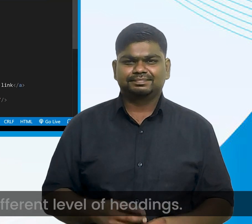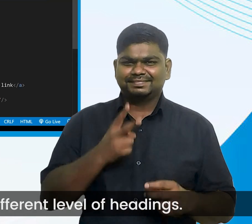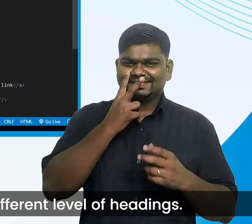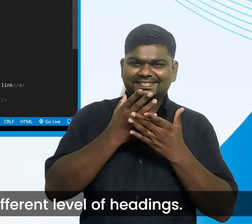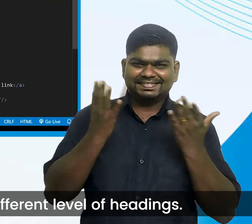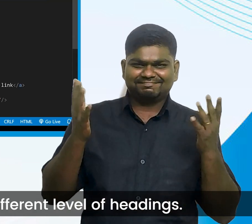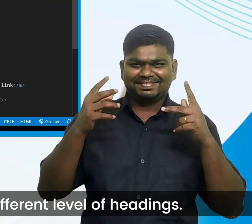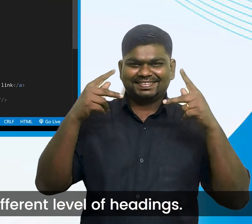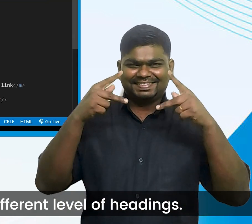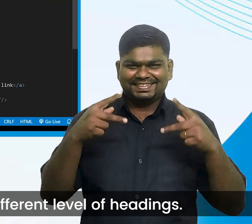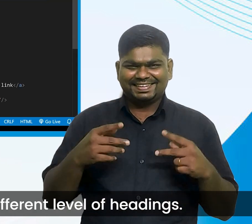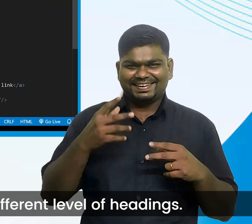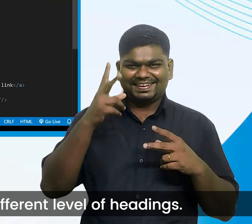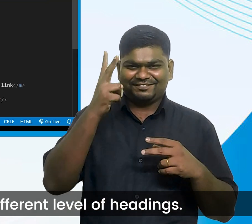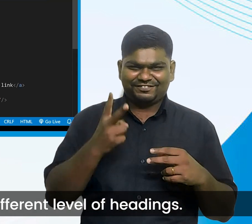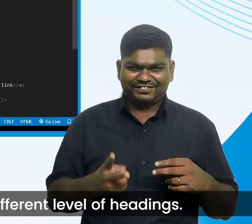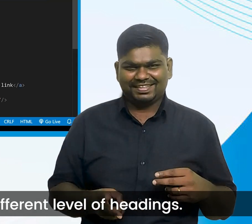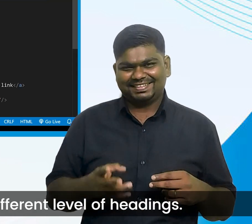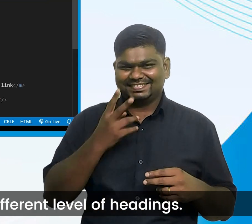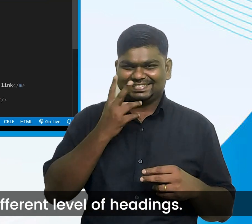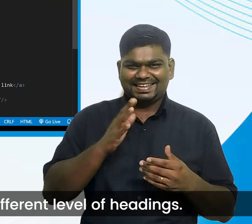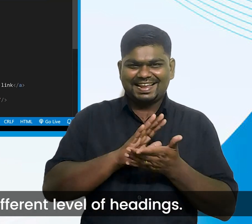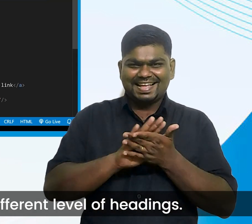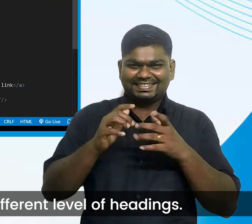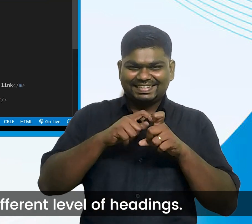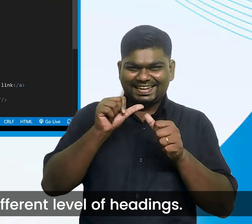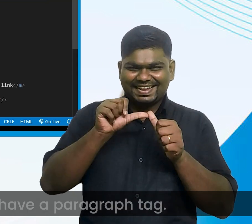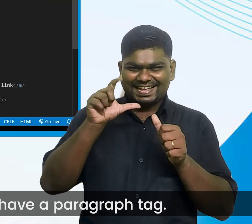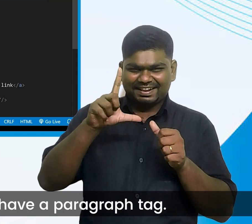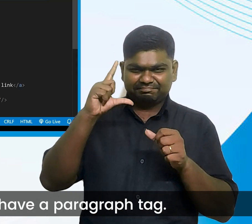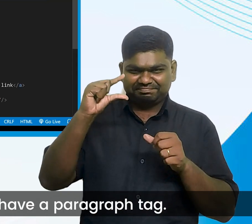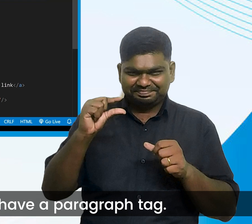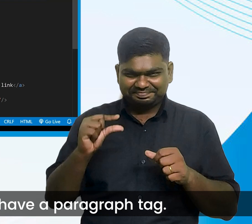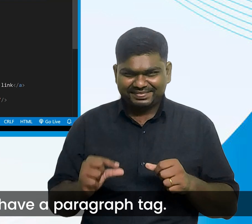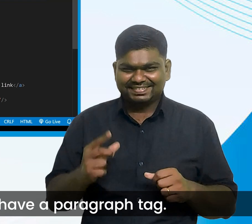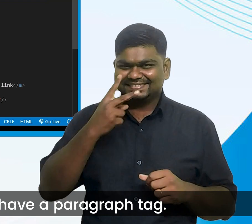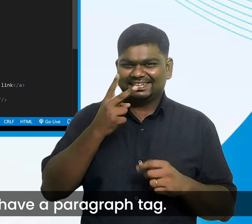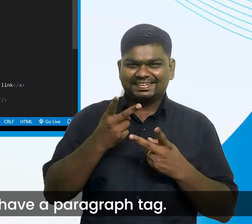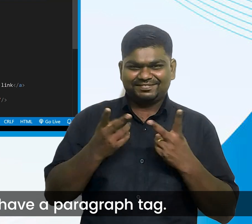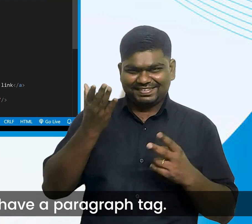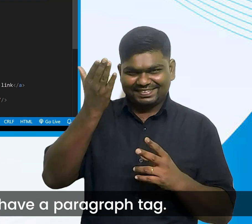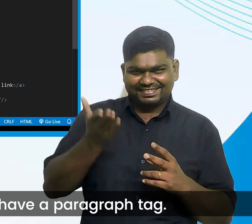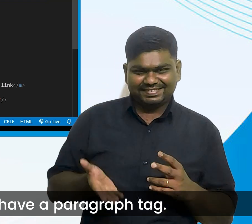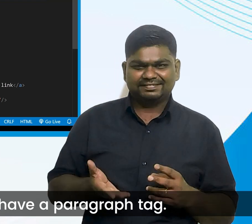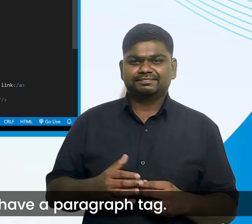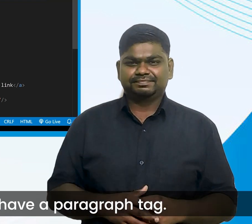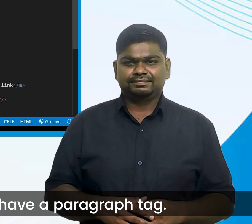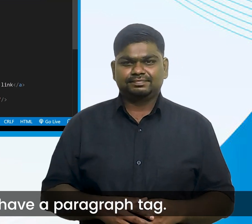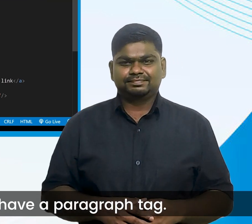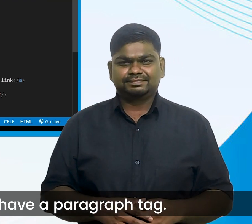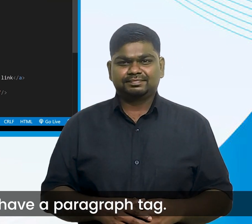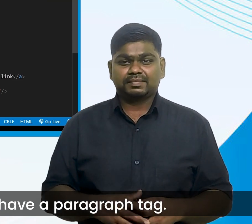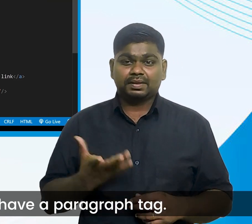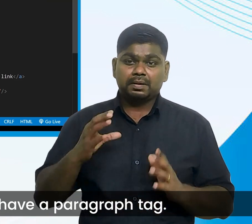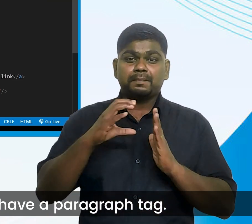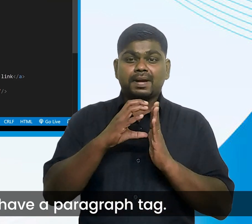If you see here, we have a different level of headings starting from H1 to H6, and we have